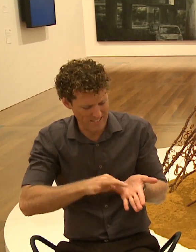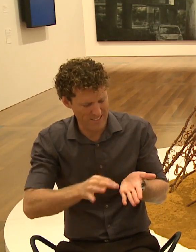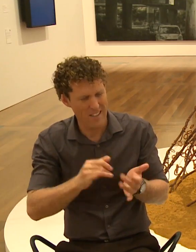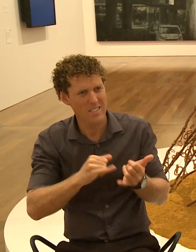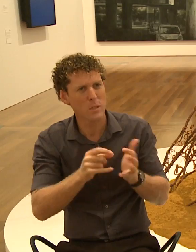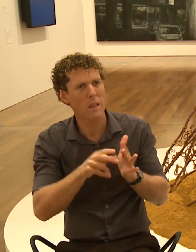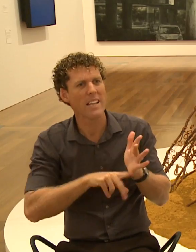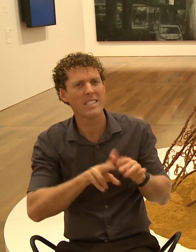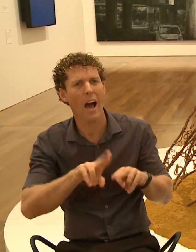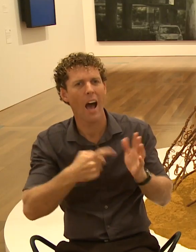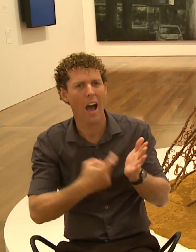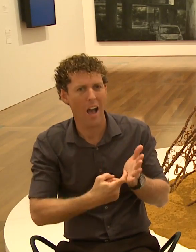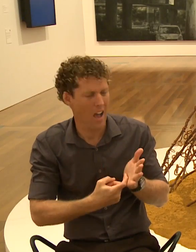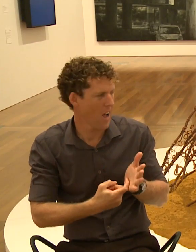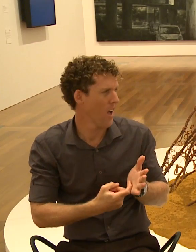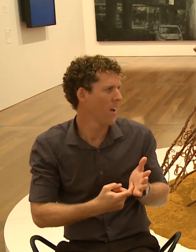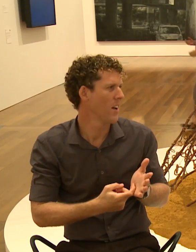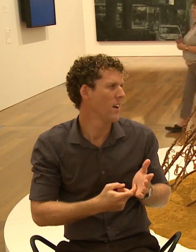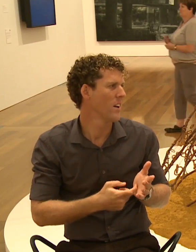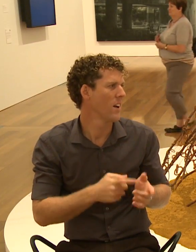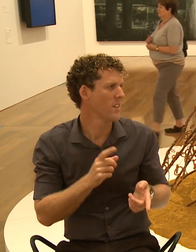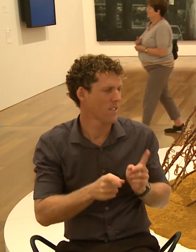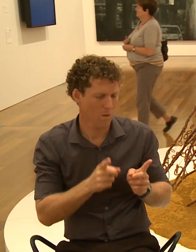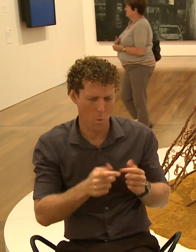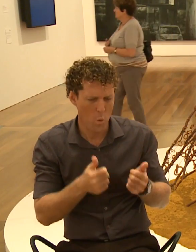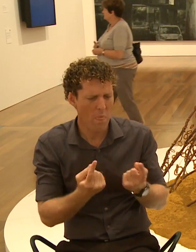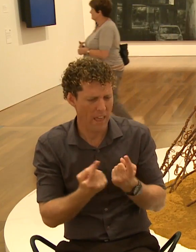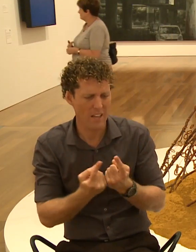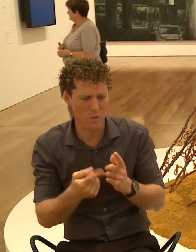but it has some really good things about it as